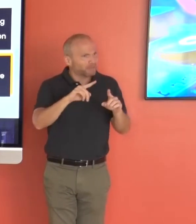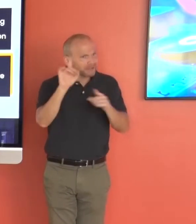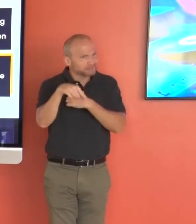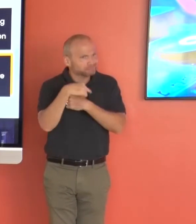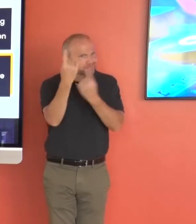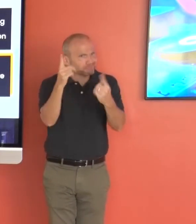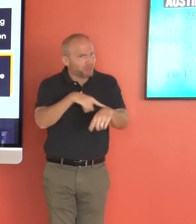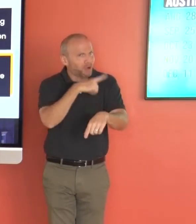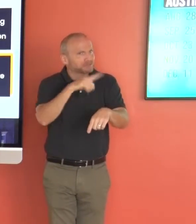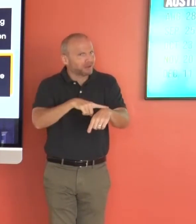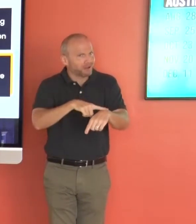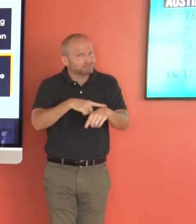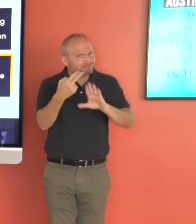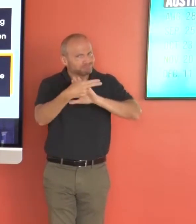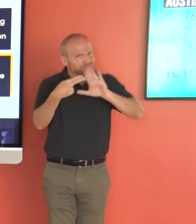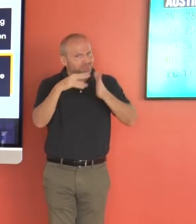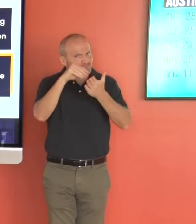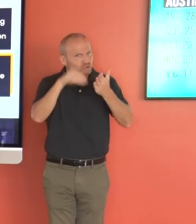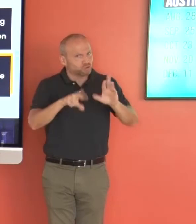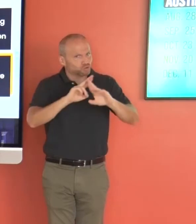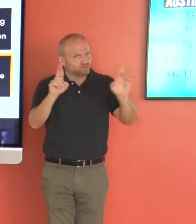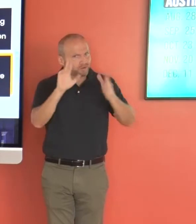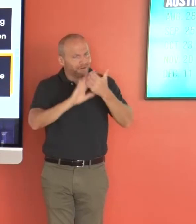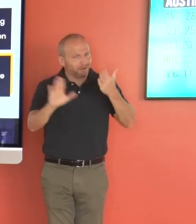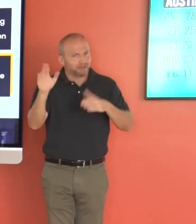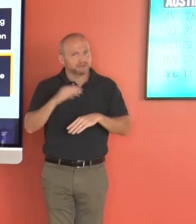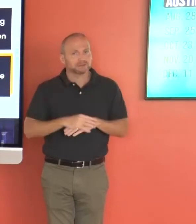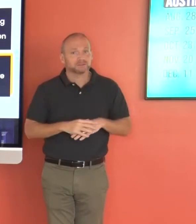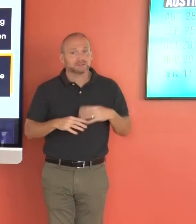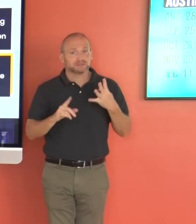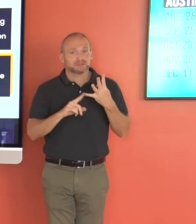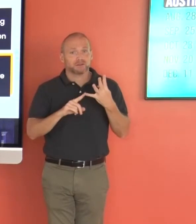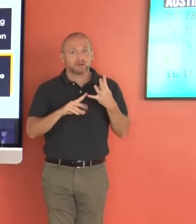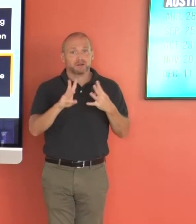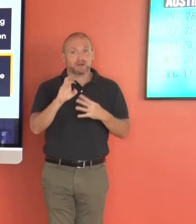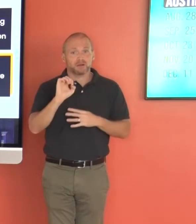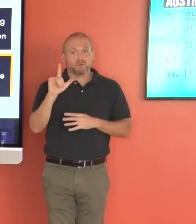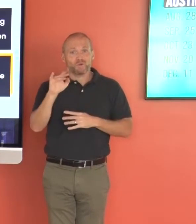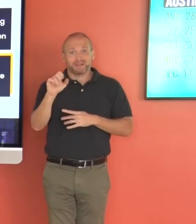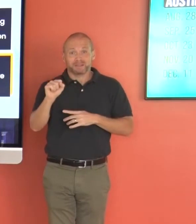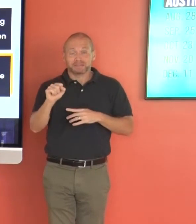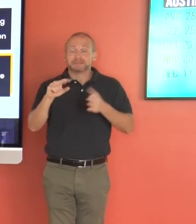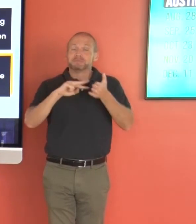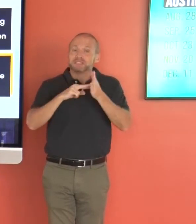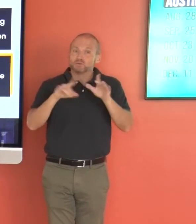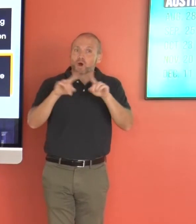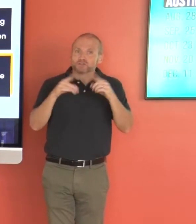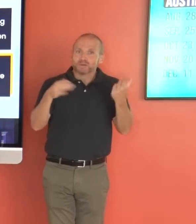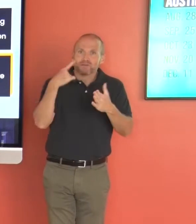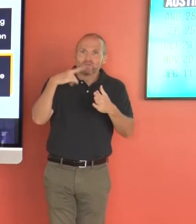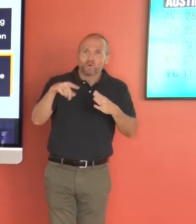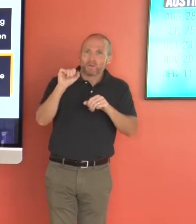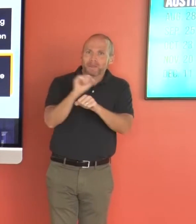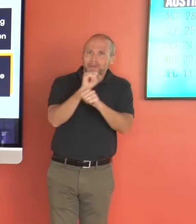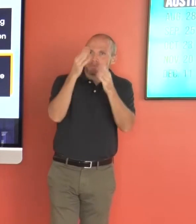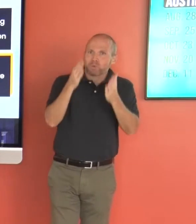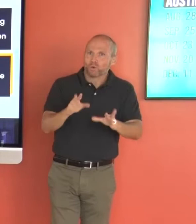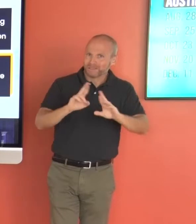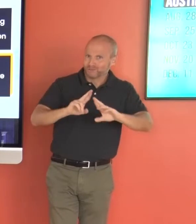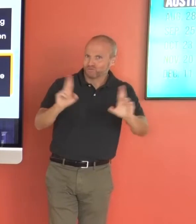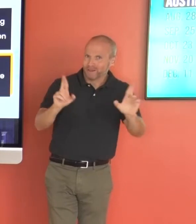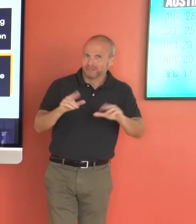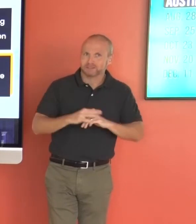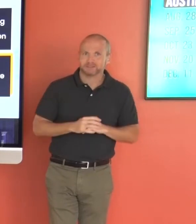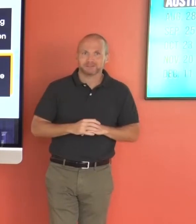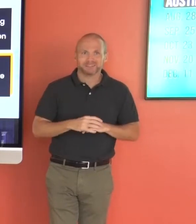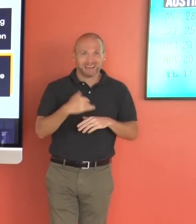time. What this means is we're also an employee ready college. We may not have it all figured